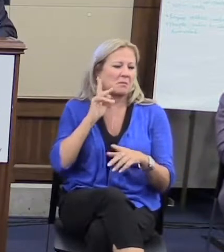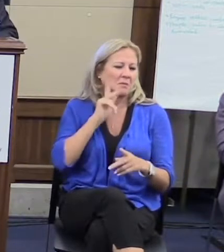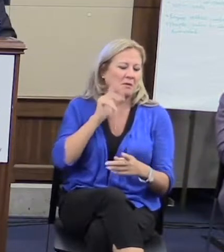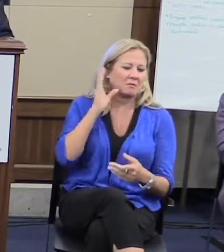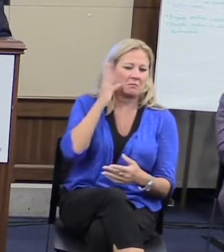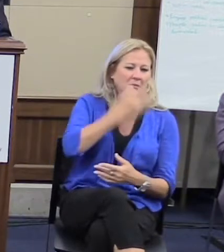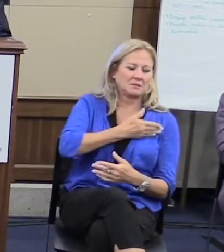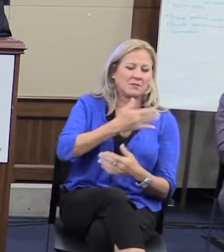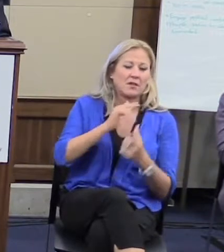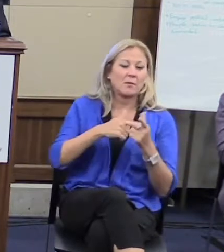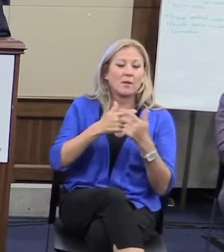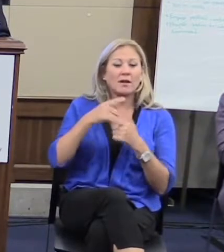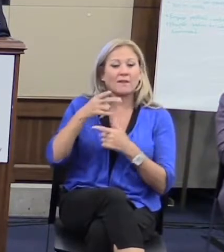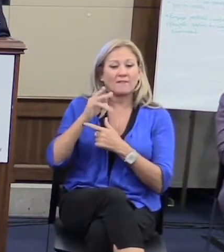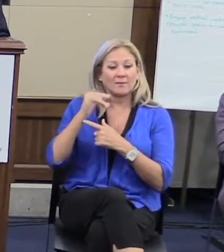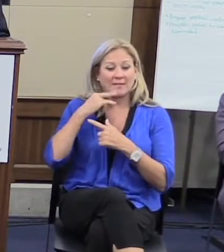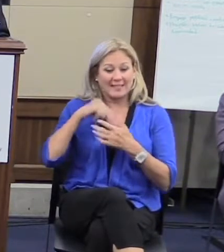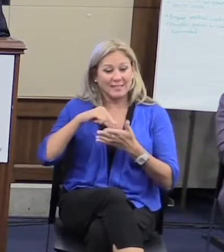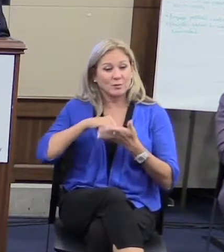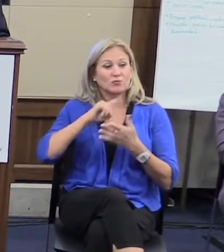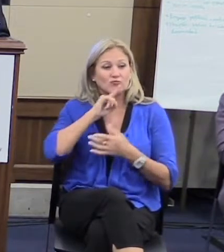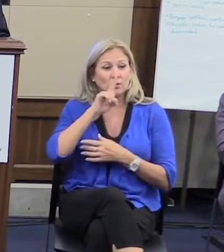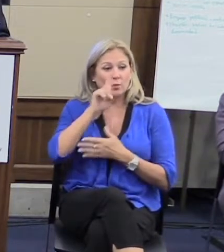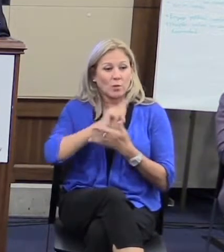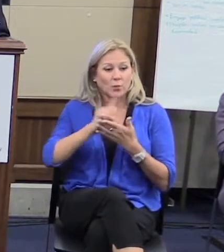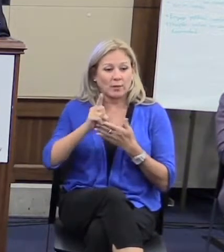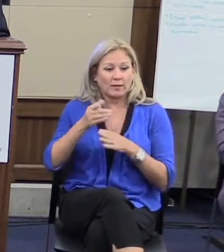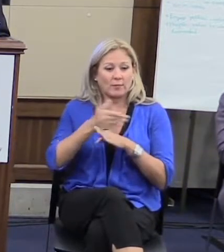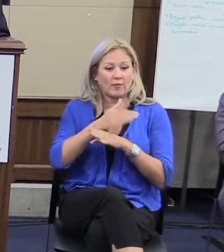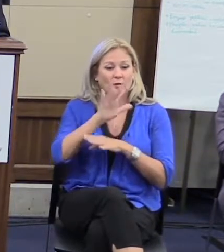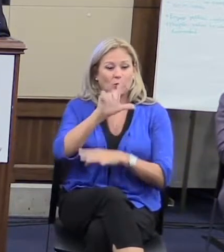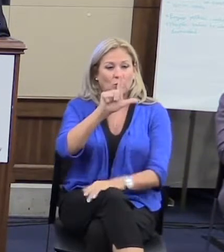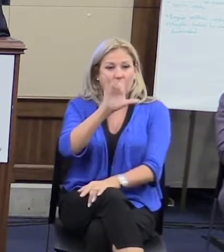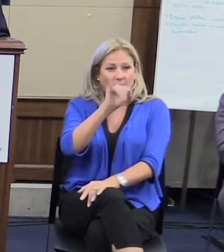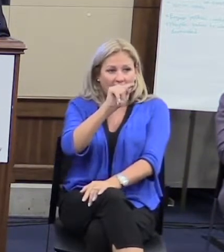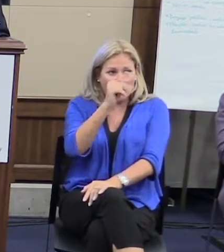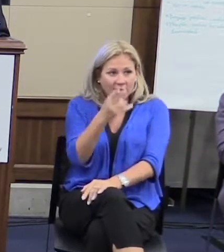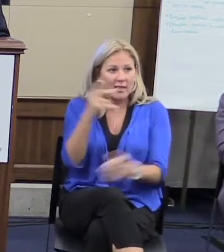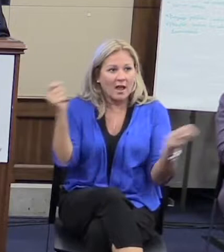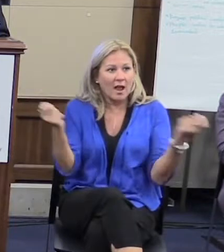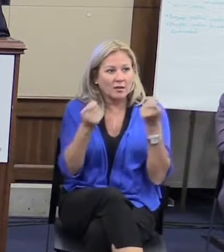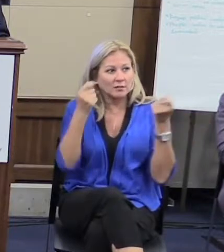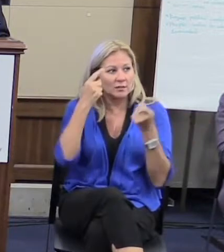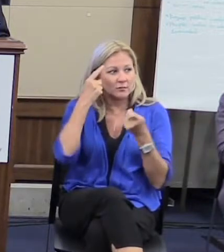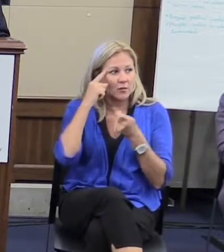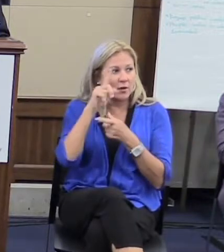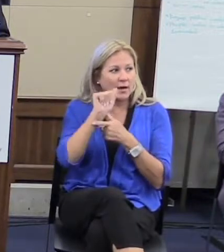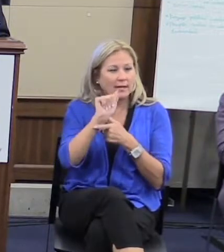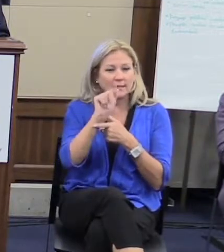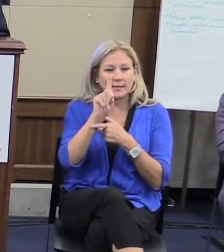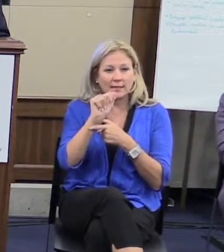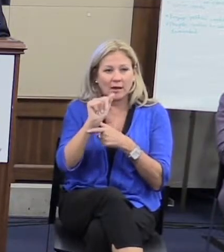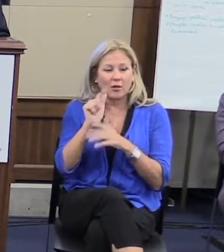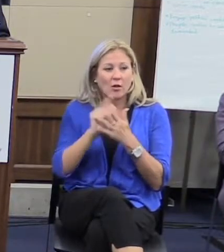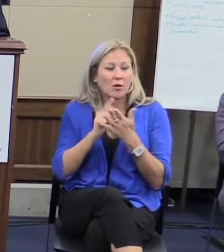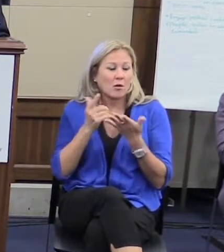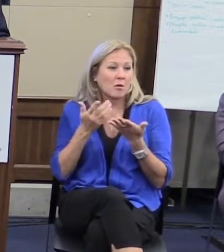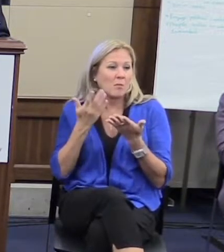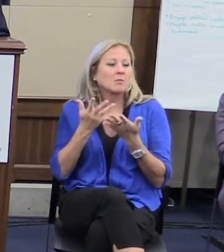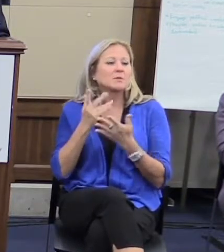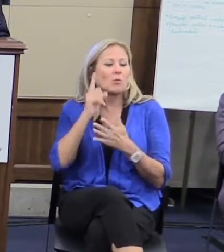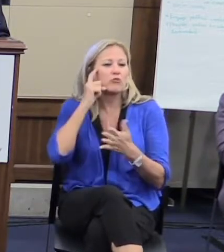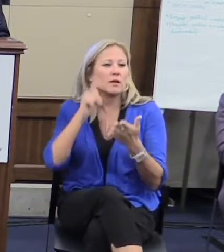Philip was talking about how this week is the anniversary, the 29th anniversary, where it's a time where you might get someone to pick something